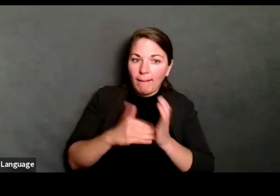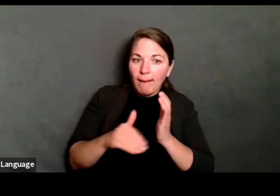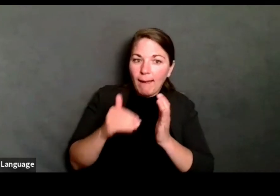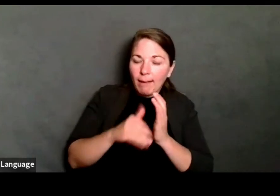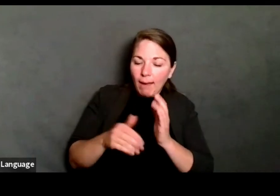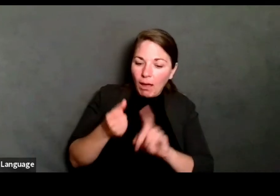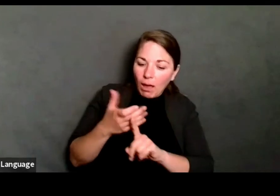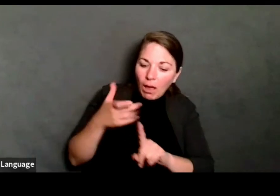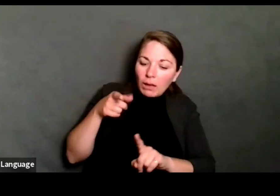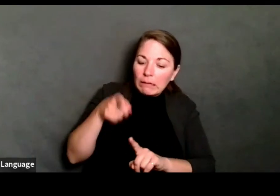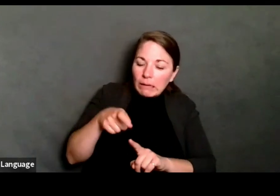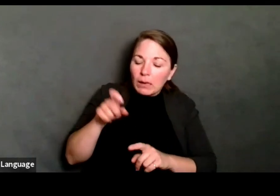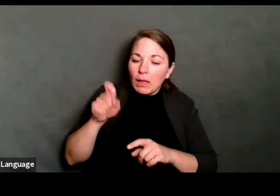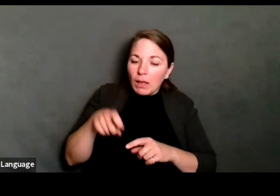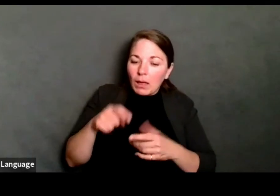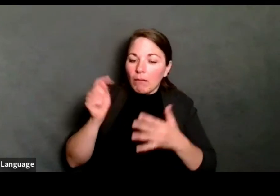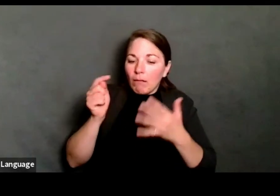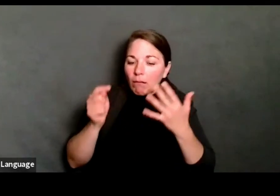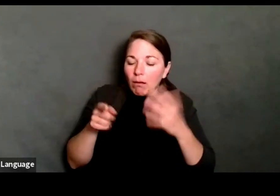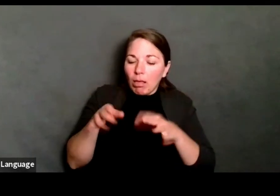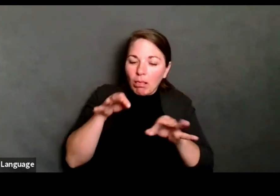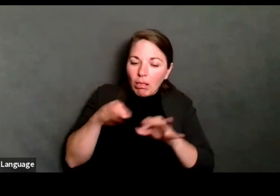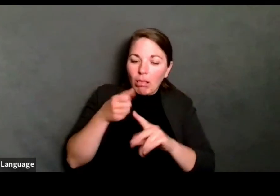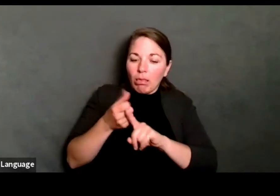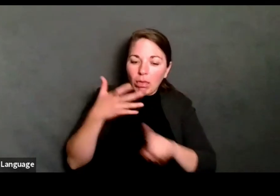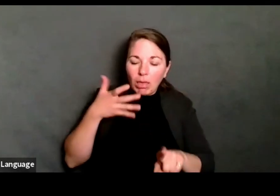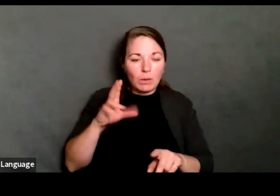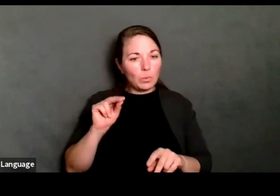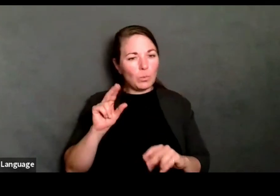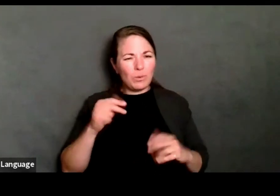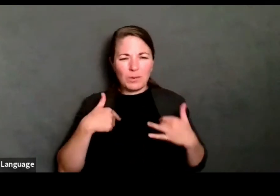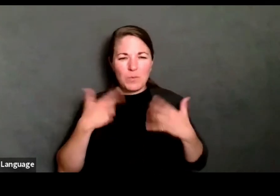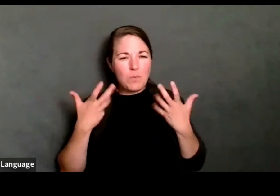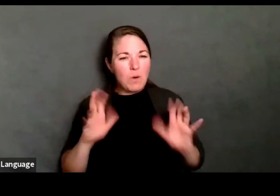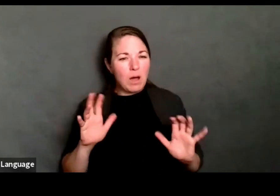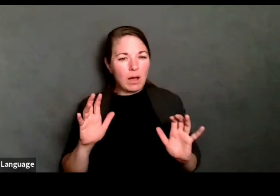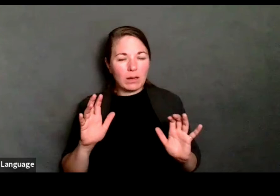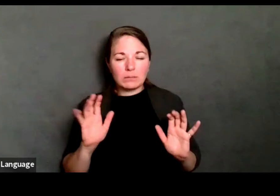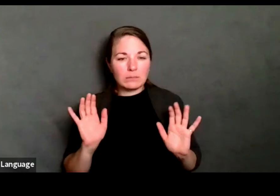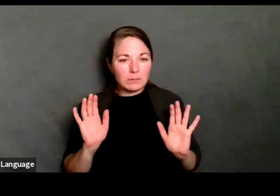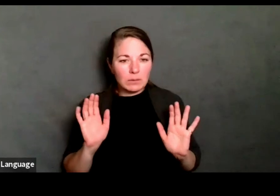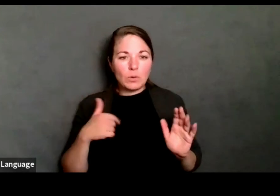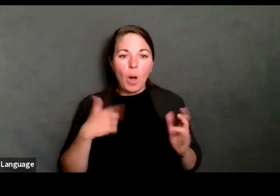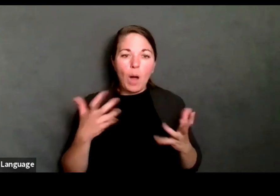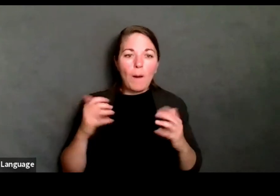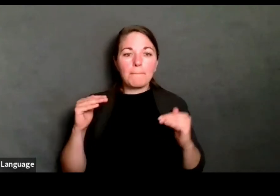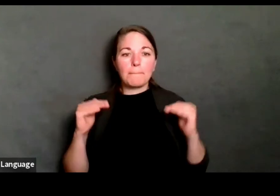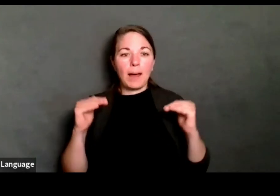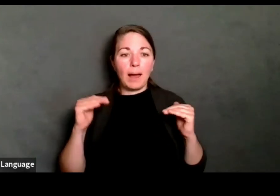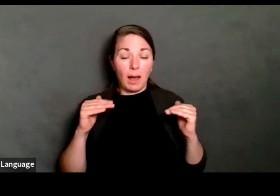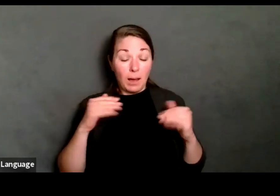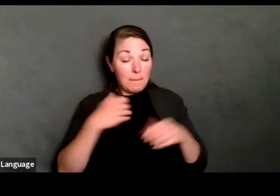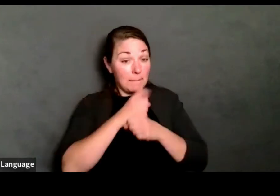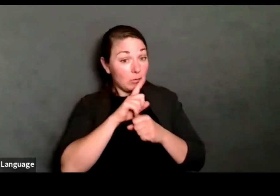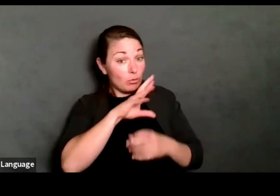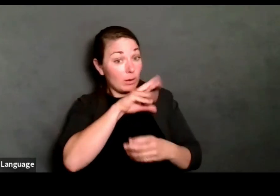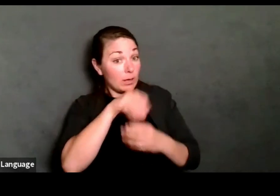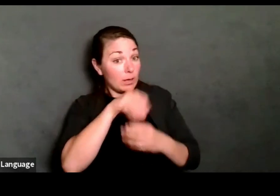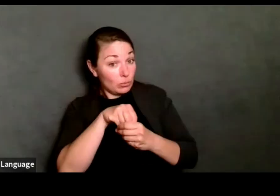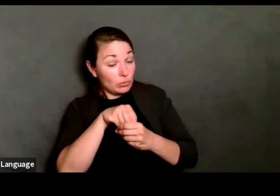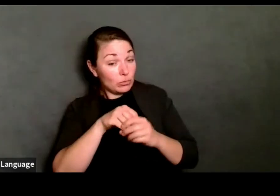isn't making any sense to them. So we want to balance these things and think about ways that we can be really inclusive